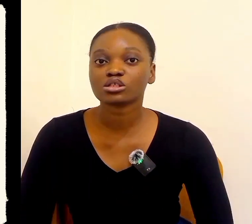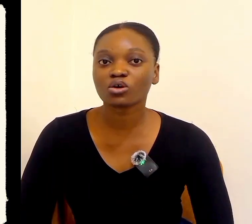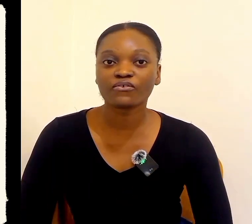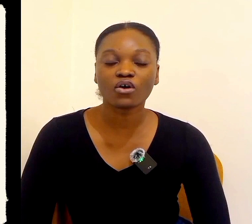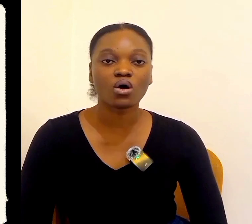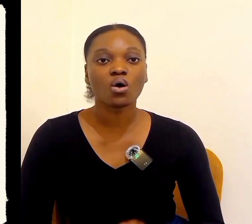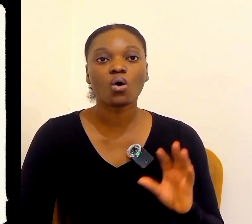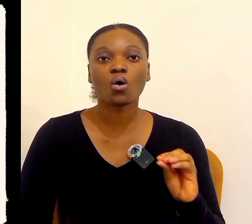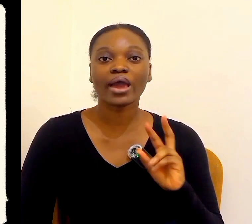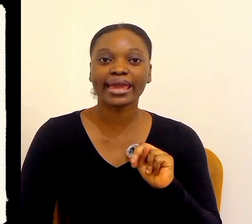So for O-N,